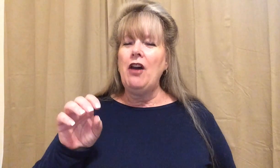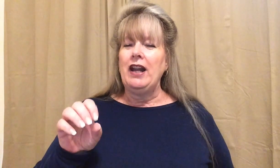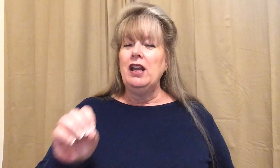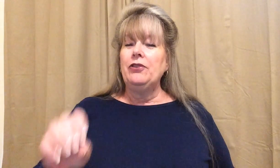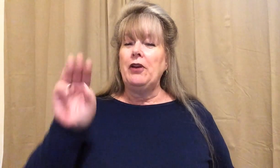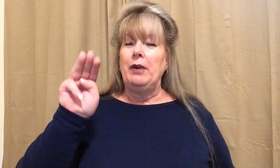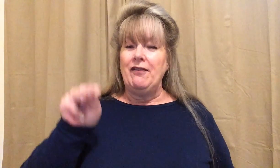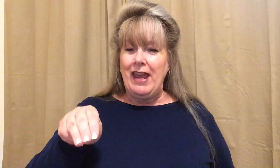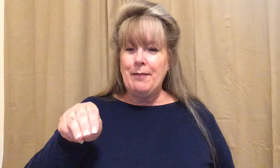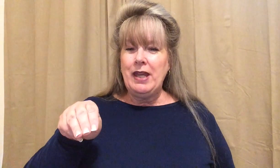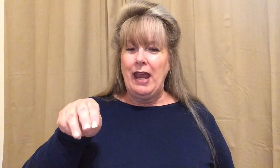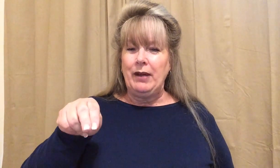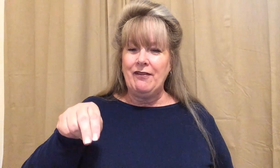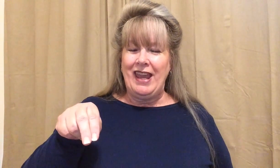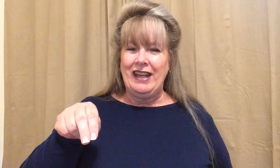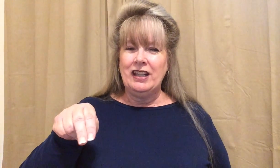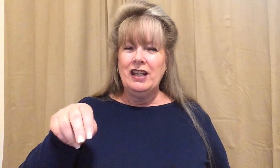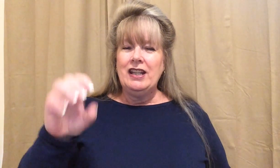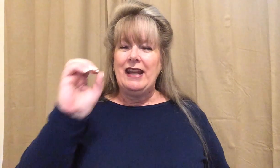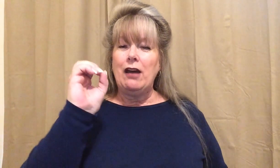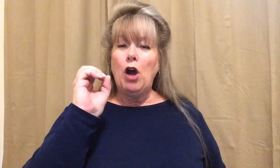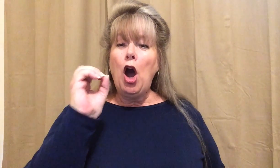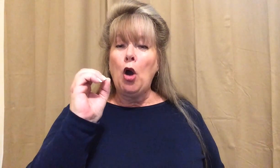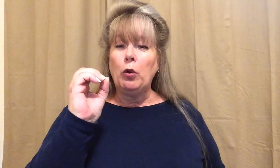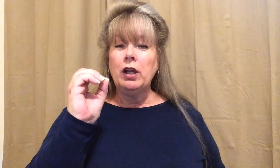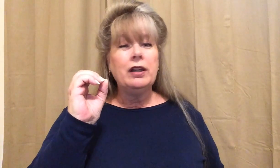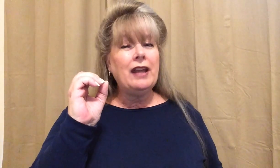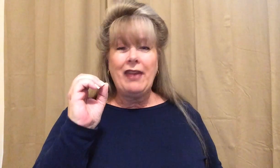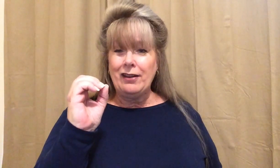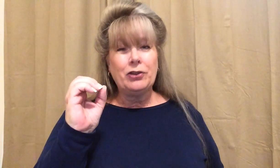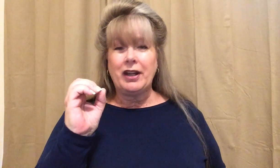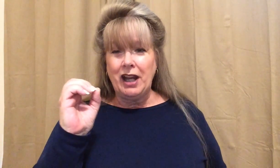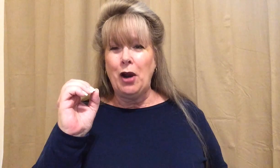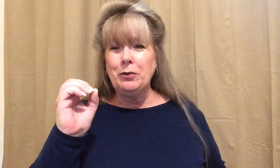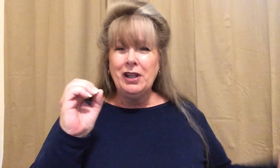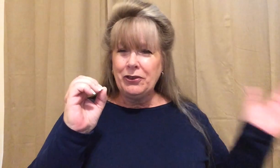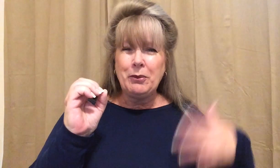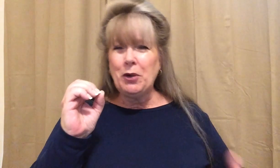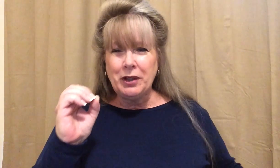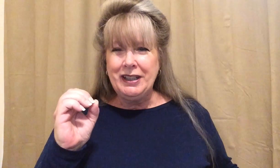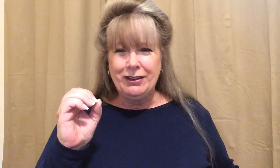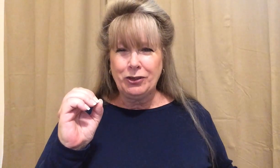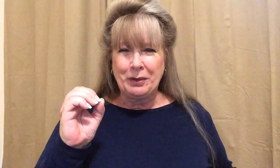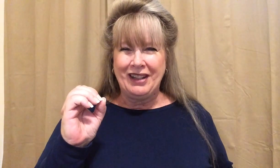right, so we have M and we have N. Now O. Now that looks like an O, so we don't really need to explain,